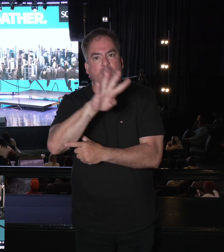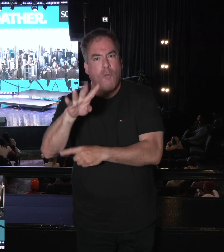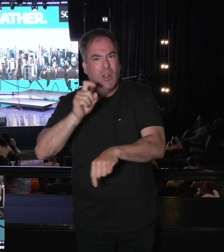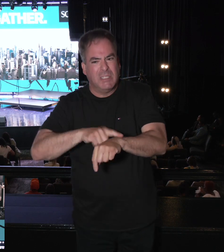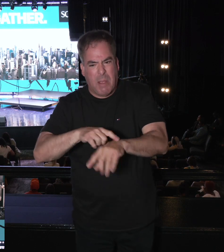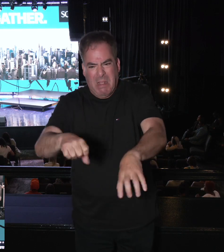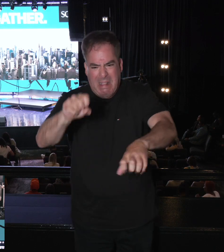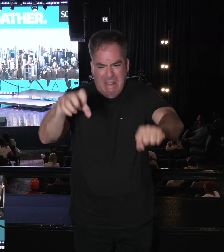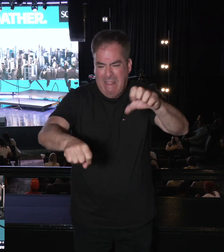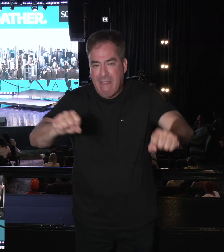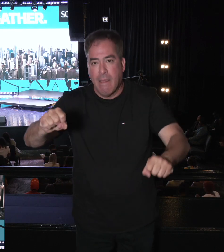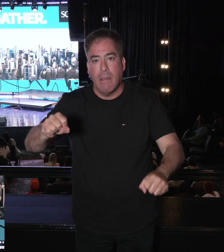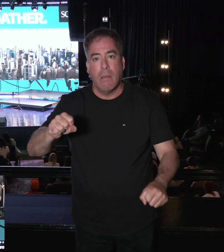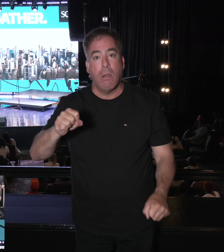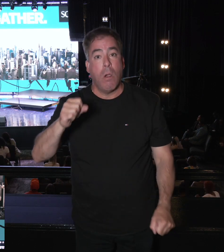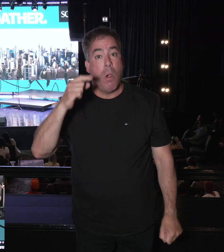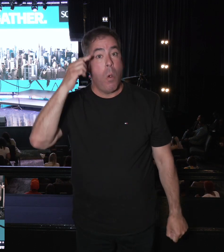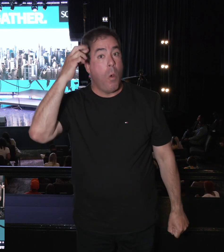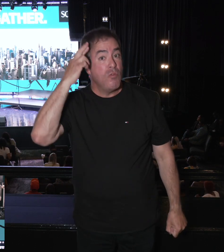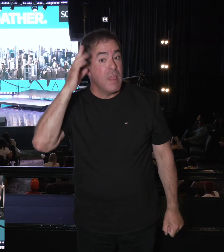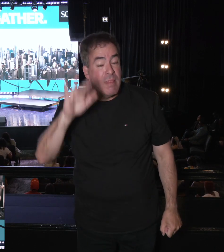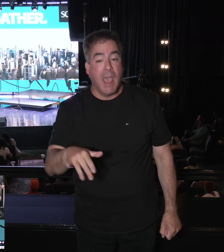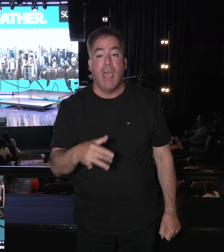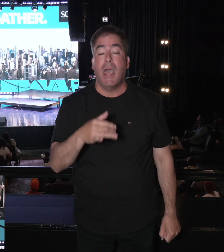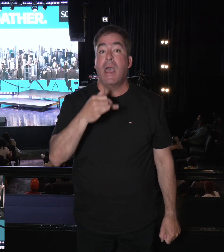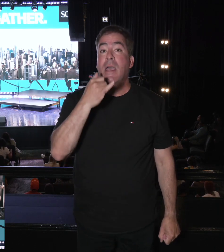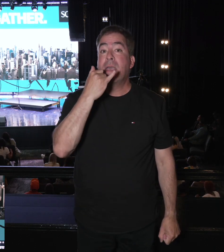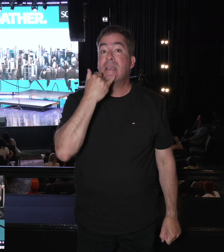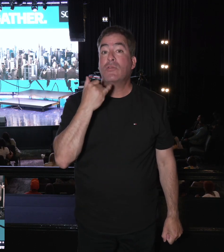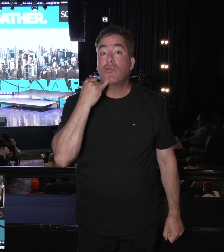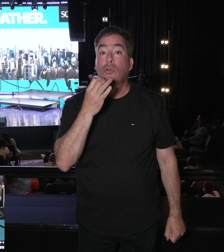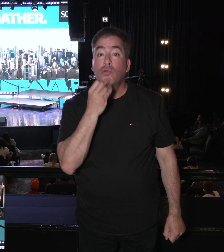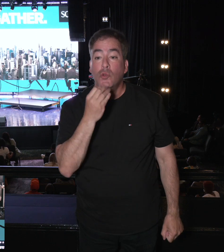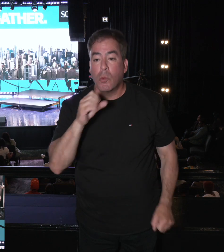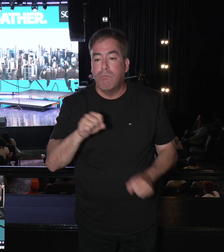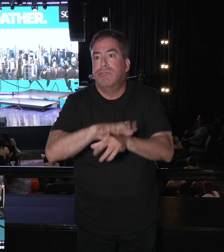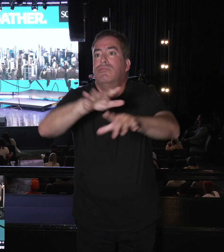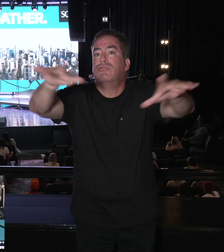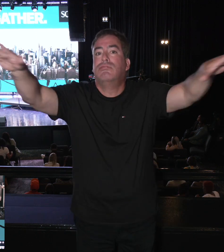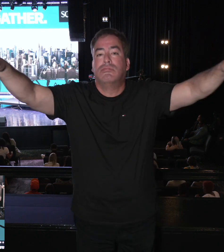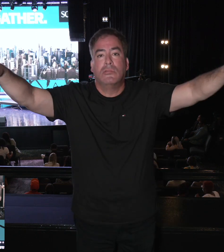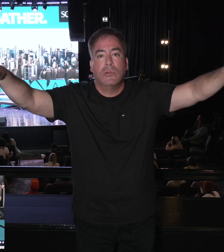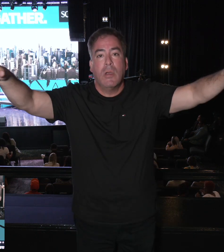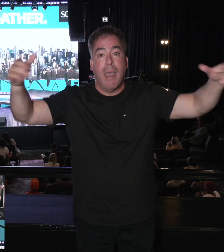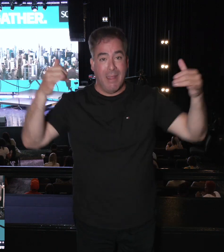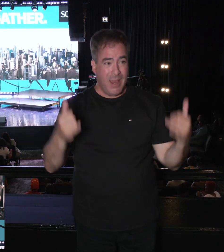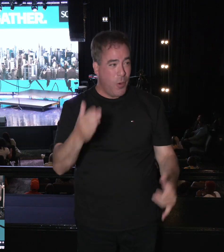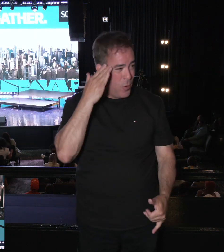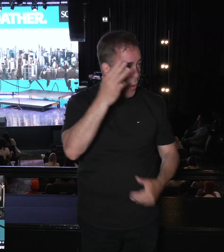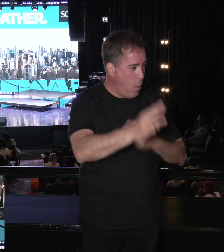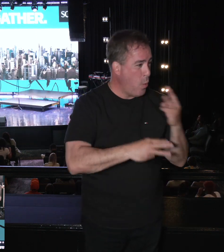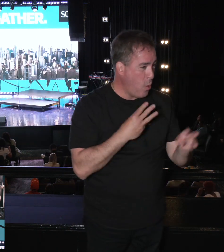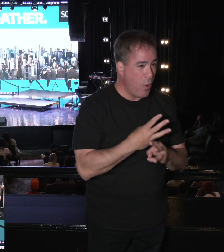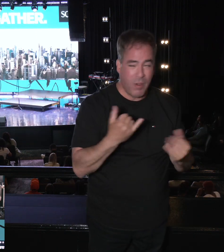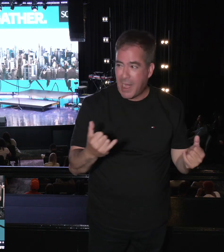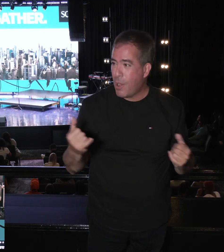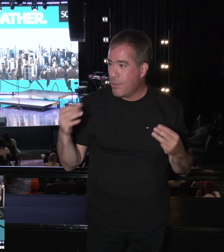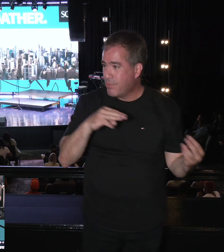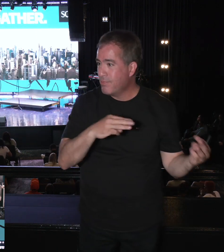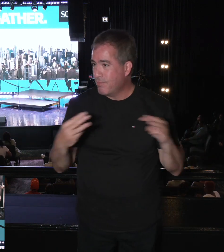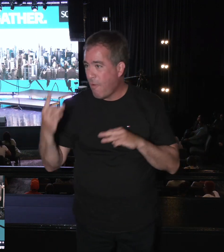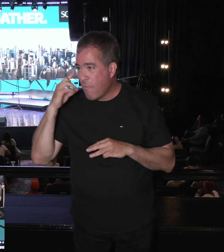And because of this, Israel, the Jews, are all over the place. And of course, we know even right now there's another war fighting for that